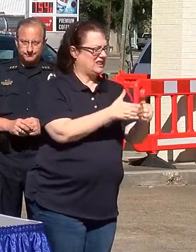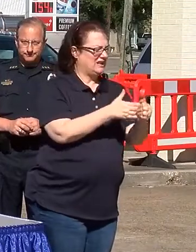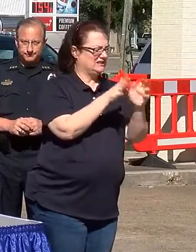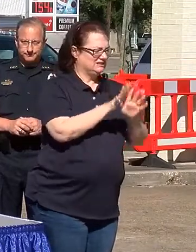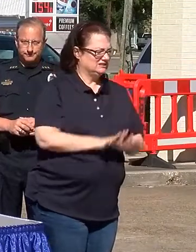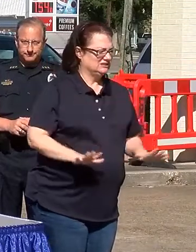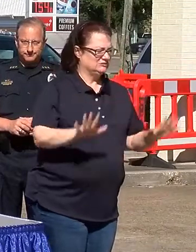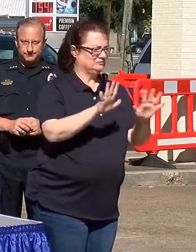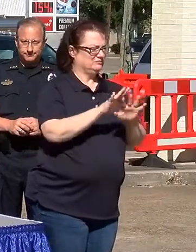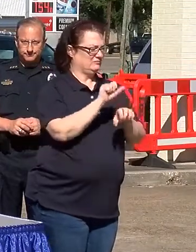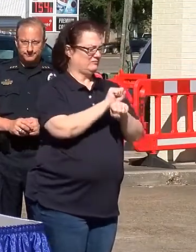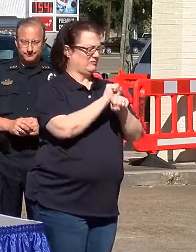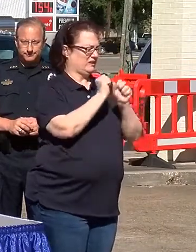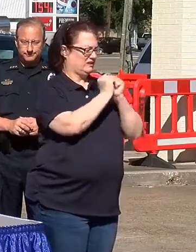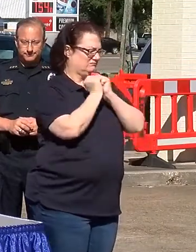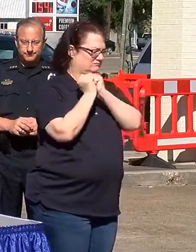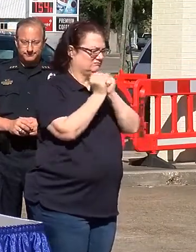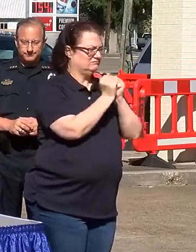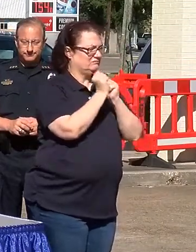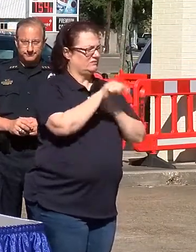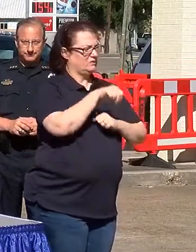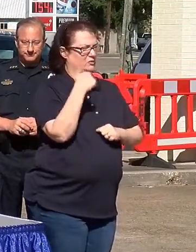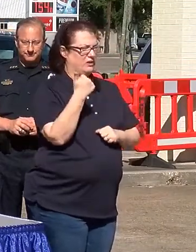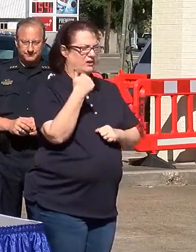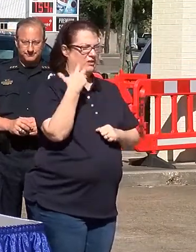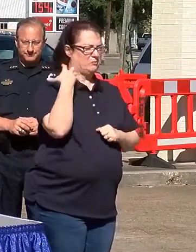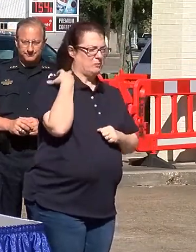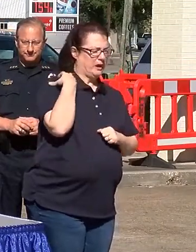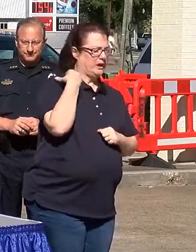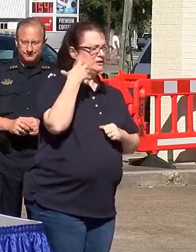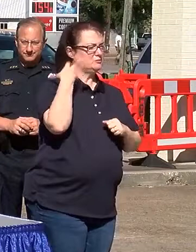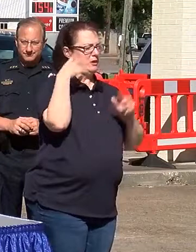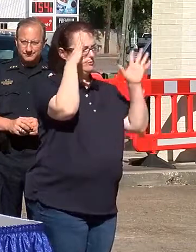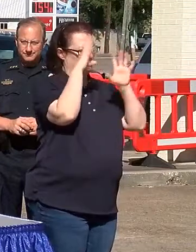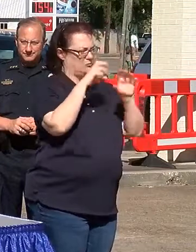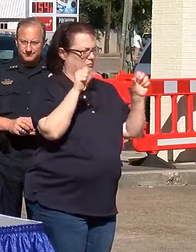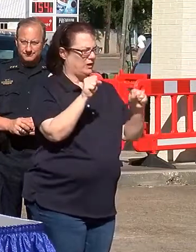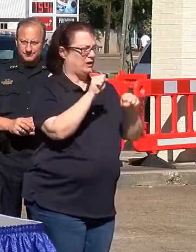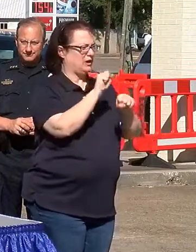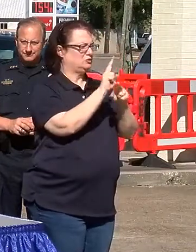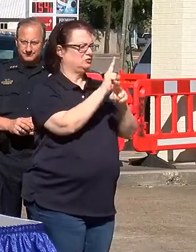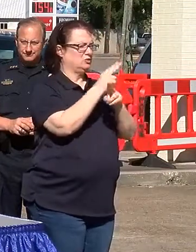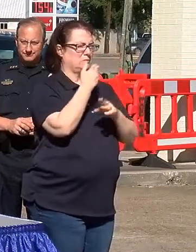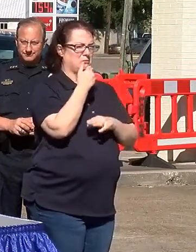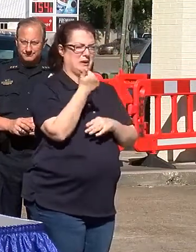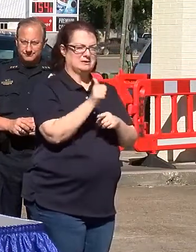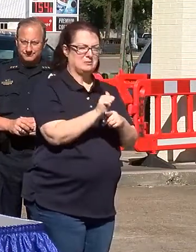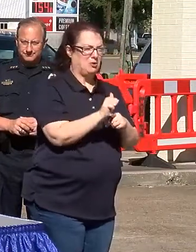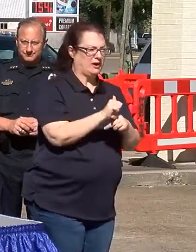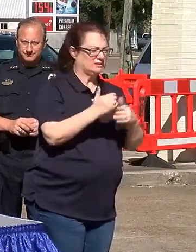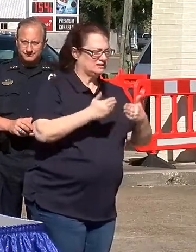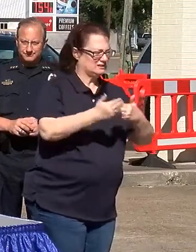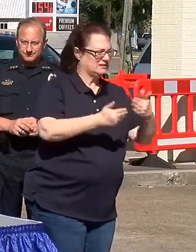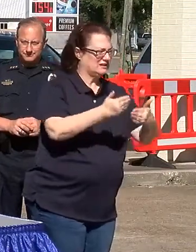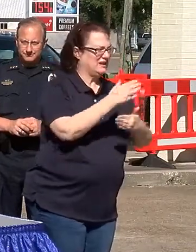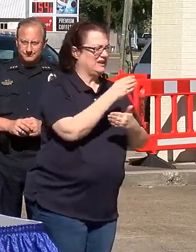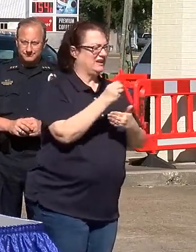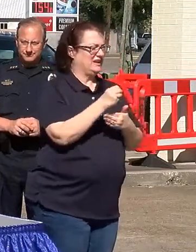area mayors and parish presidents, sharing concerns, coordinating on best practices, and serving as a hub for